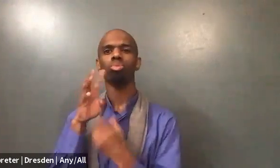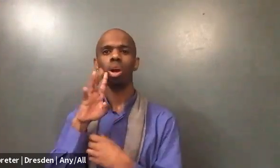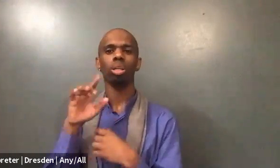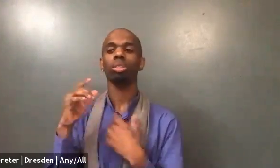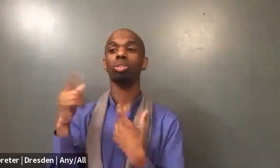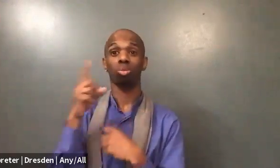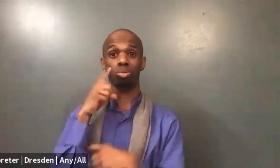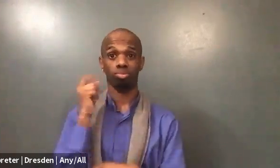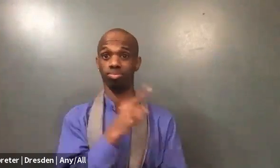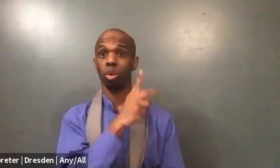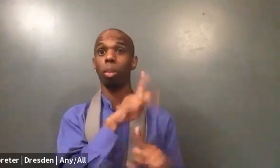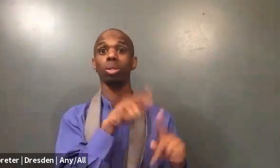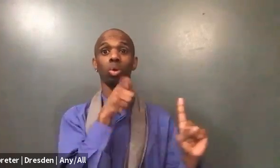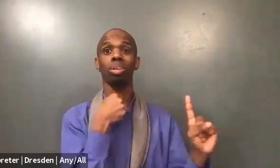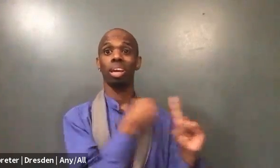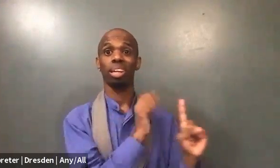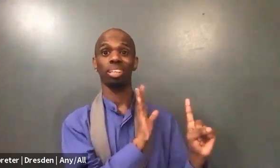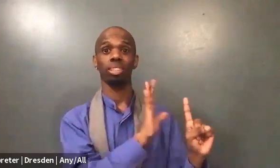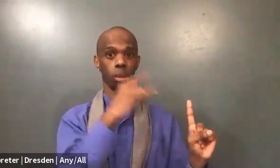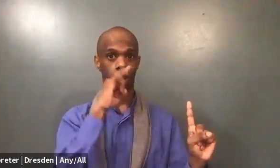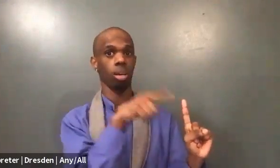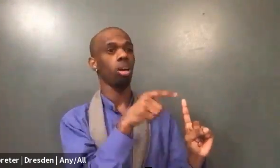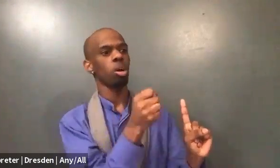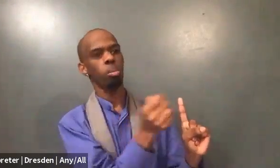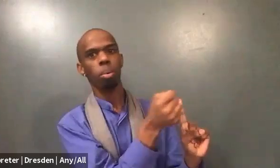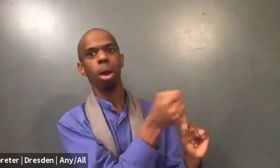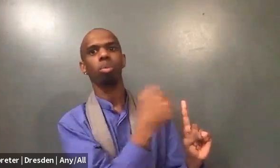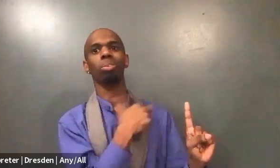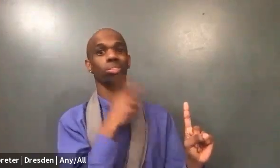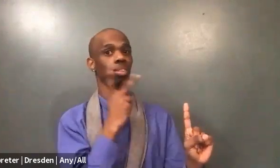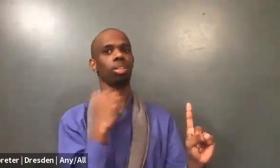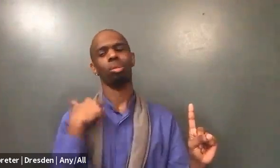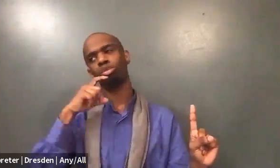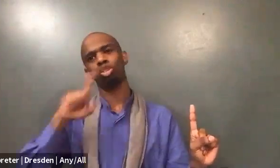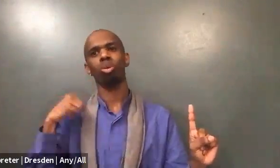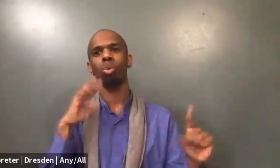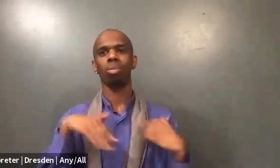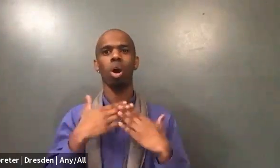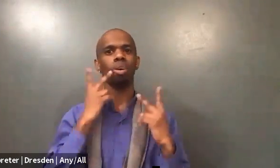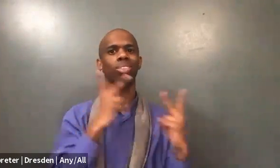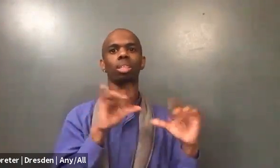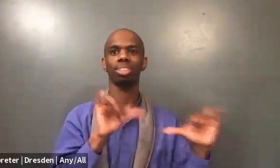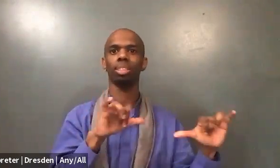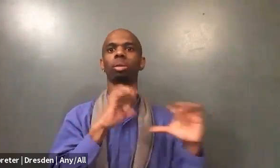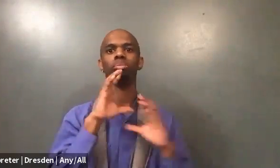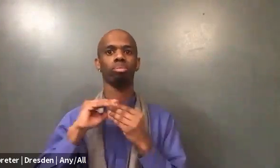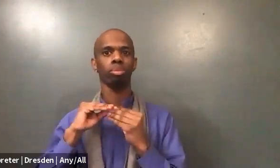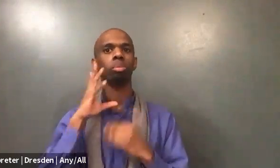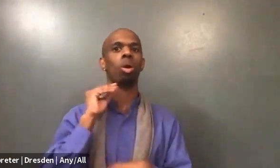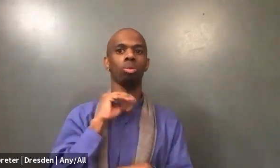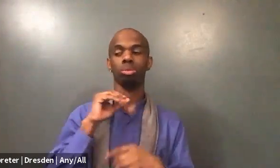kid. You know, I bet you we've probably all seen somebody hitting their kid someplace. And I have my own story about that, being in a